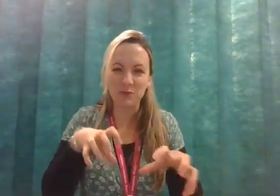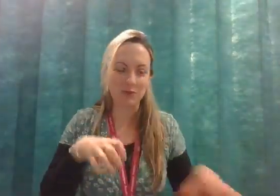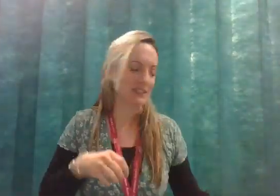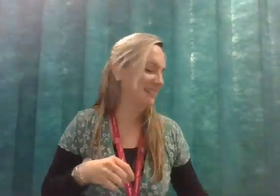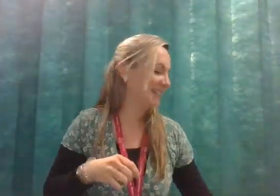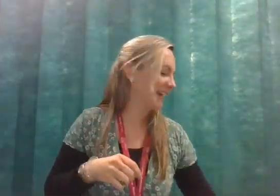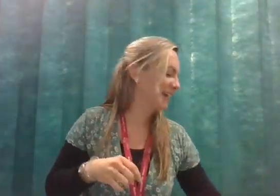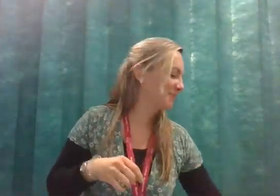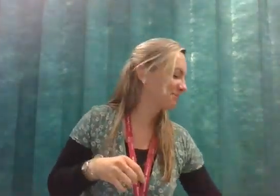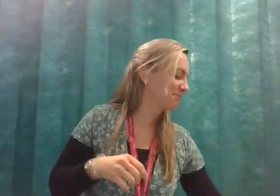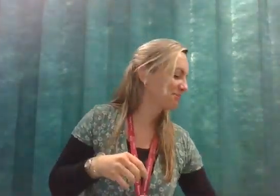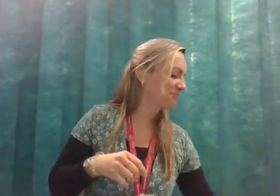animals today.